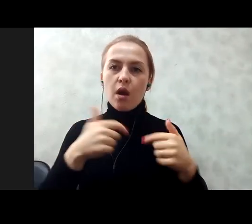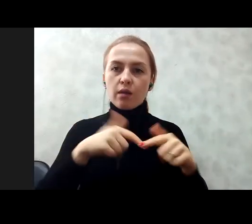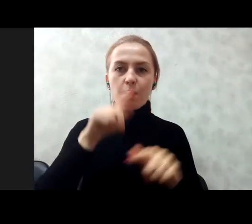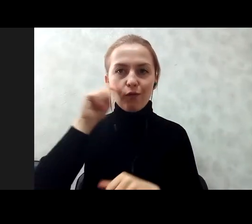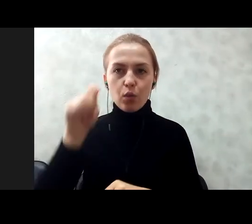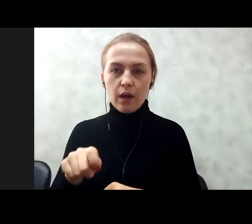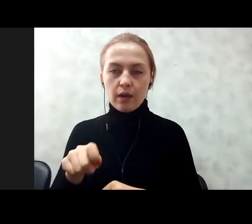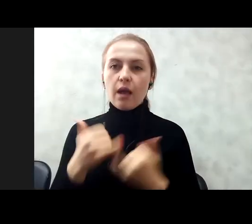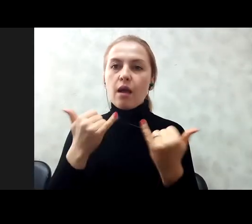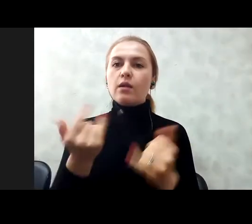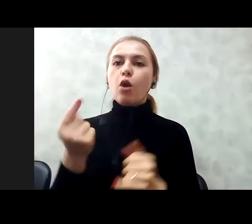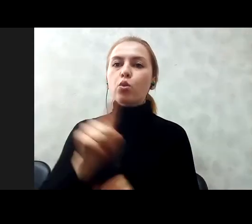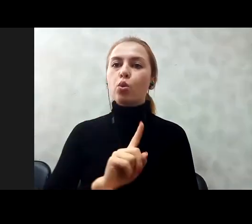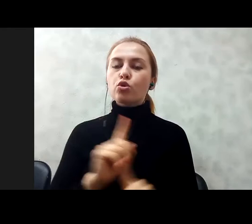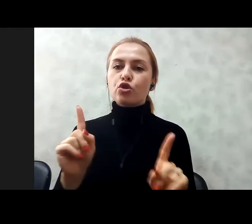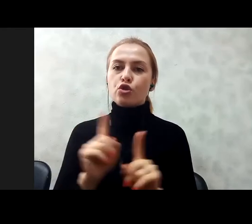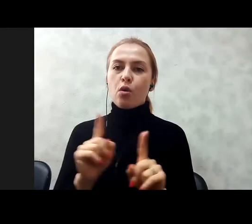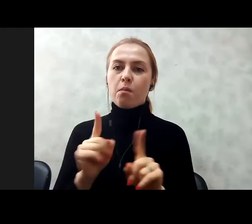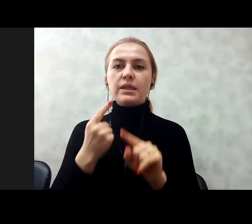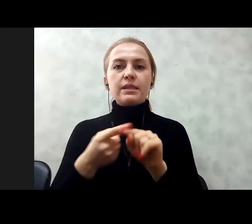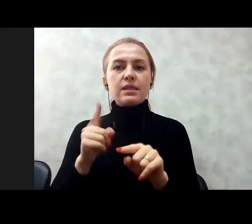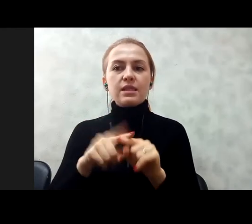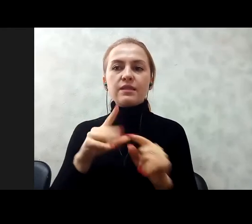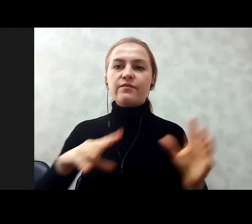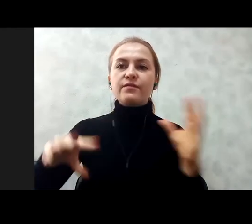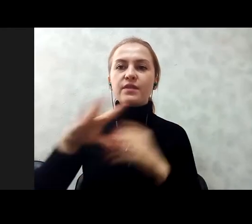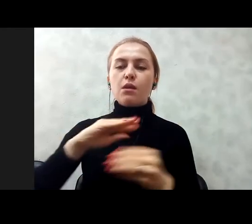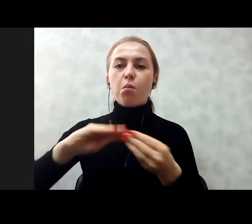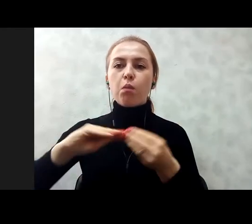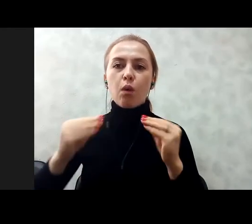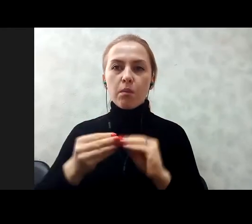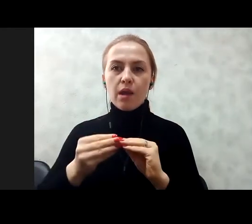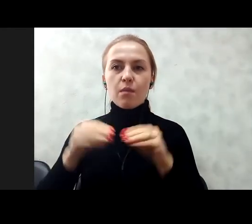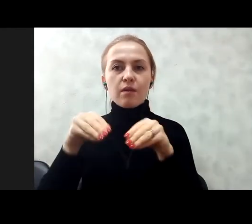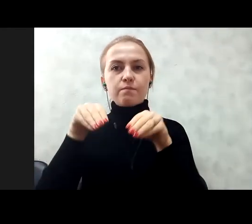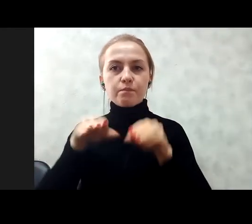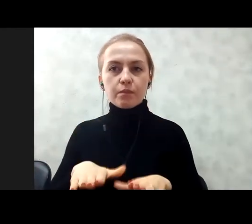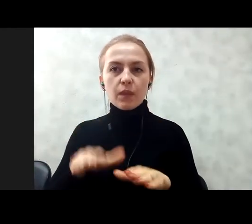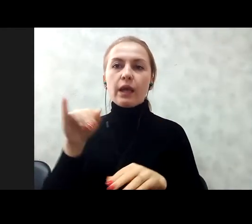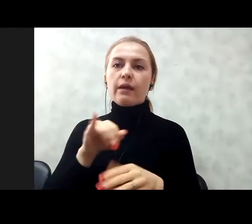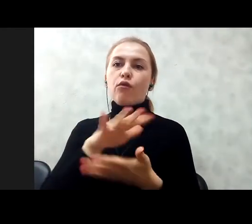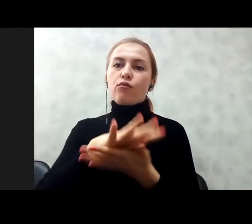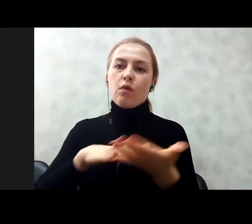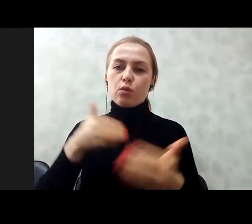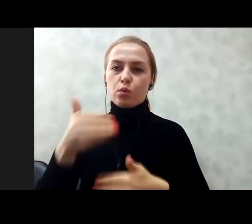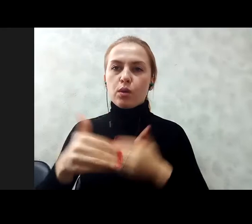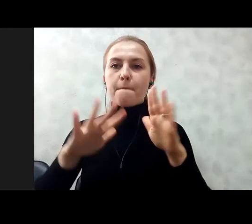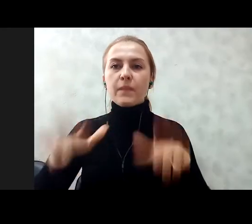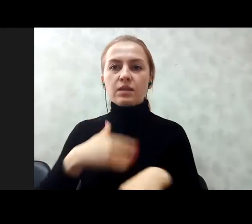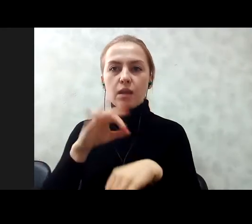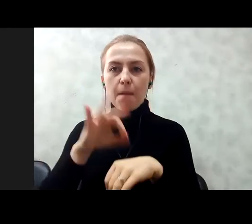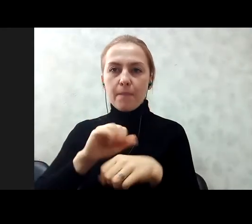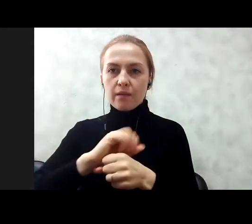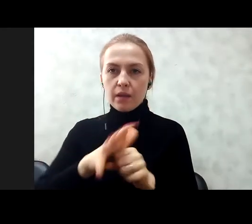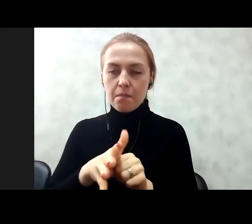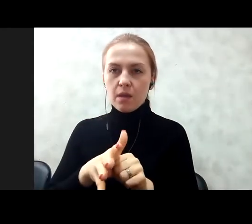take these issues forward. We look forward to joining you post-pandemic on the ground and host meetings to discuss these